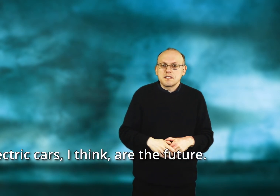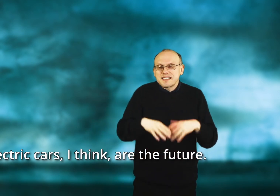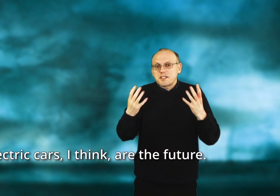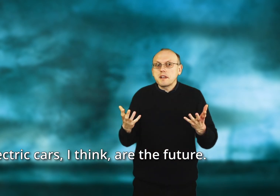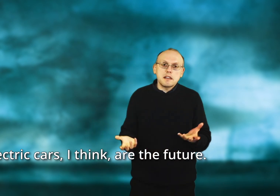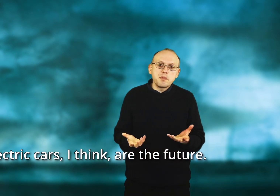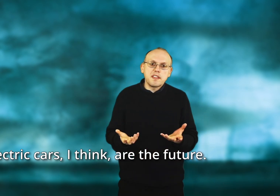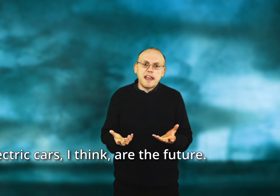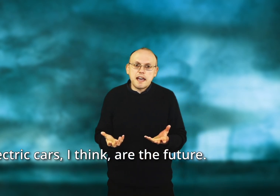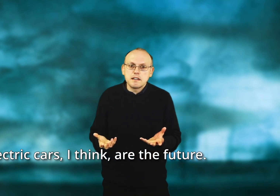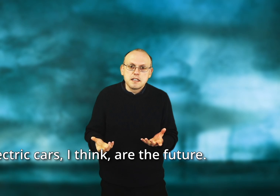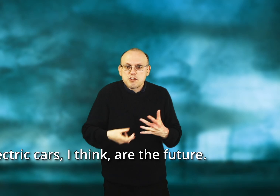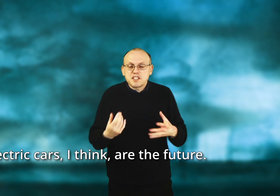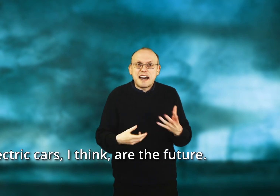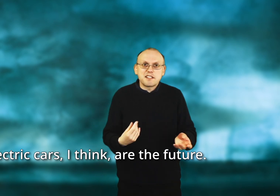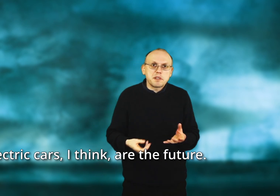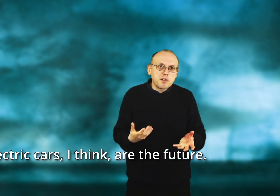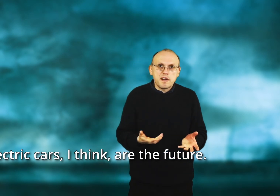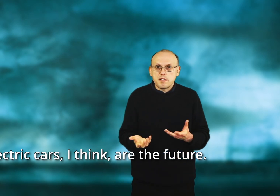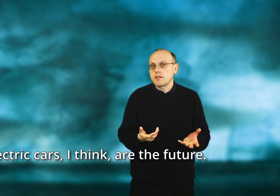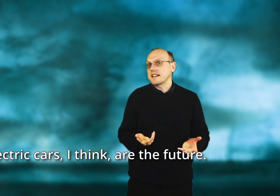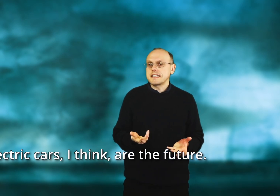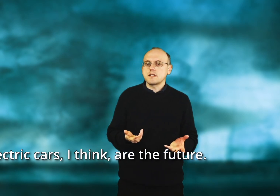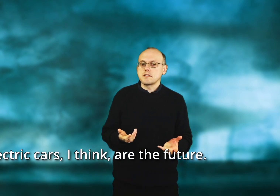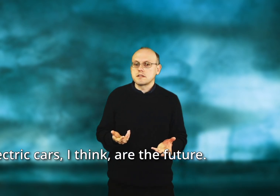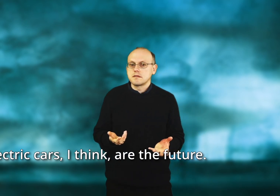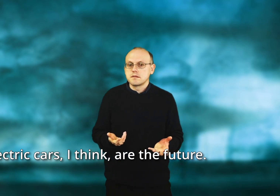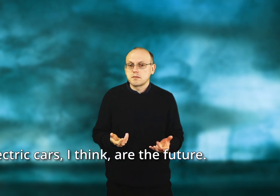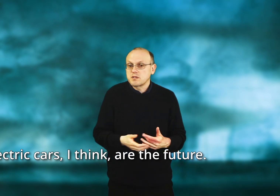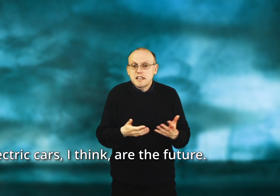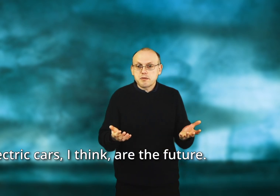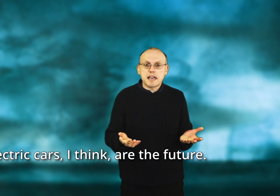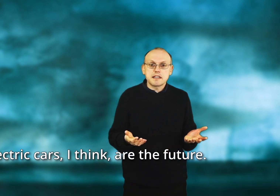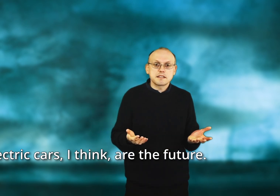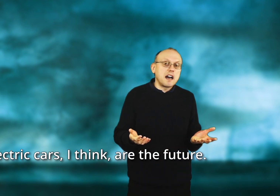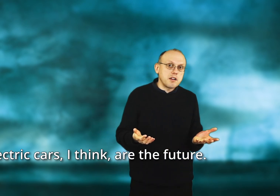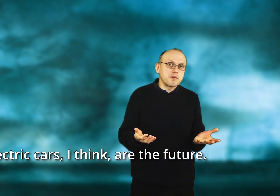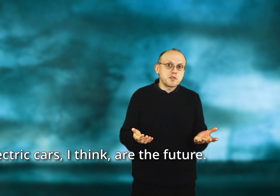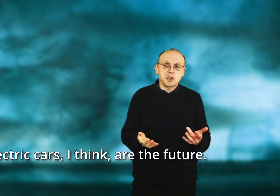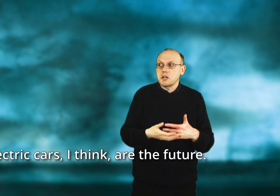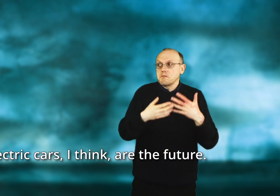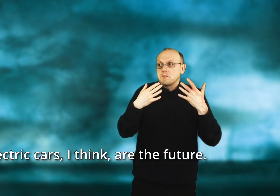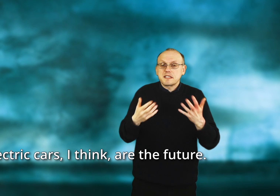Doesn't really need to be there to just add a bit more flavor to the sentence. Because electric cars are the future, makes sense on its